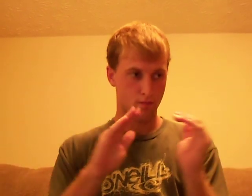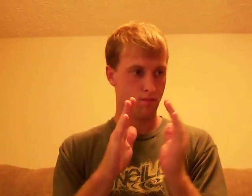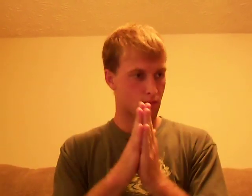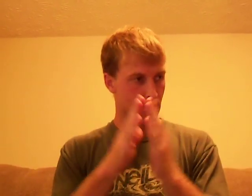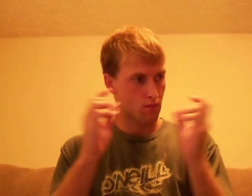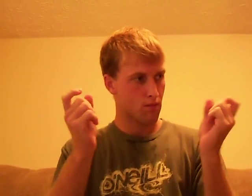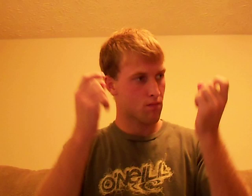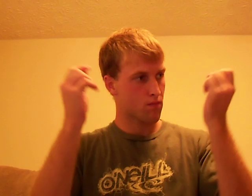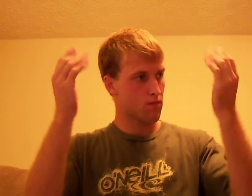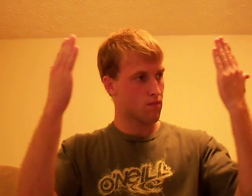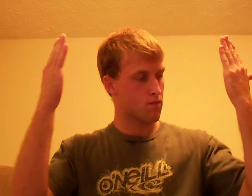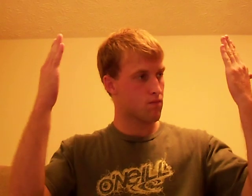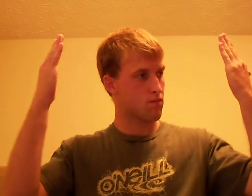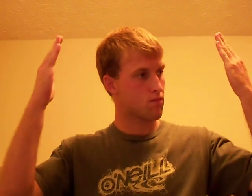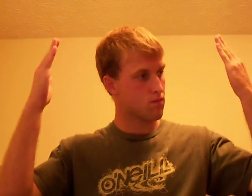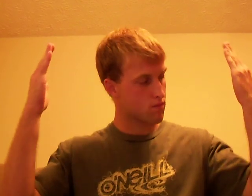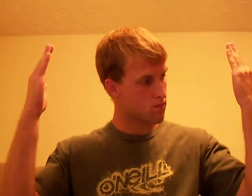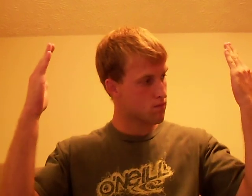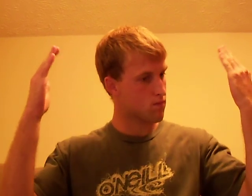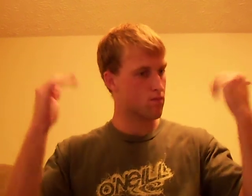Hallelujah. Hallelujah.